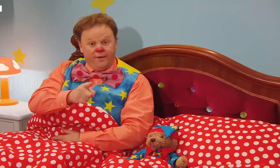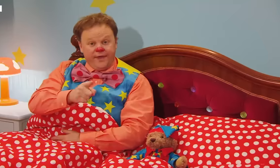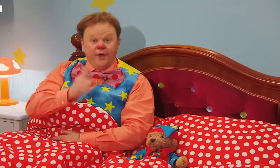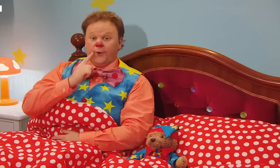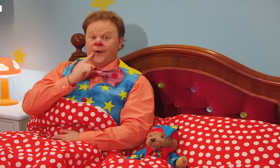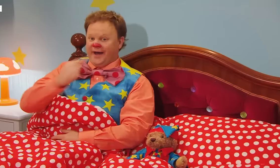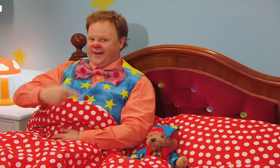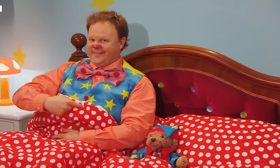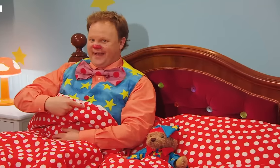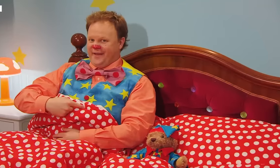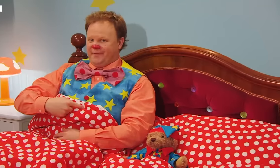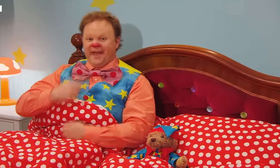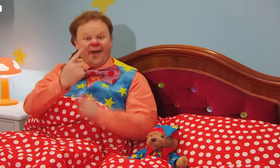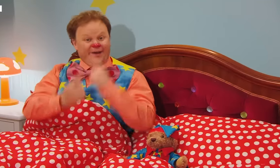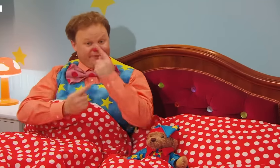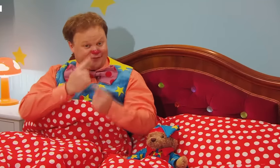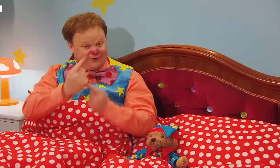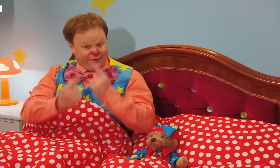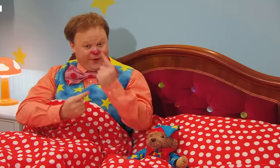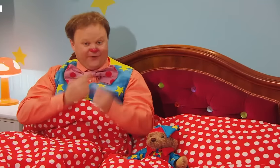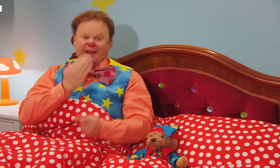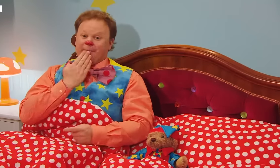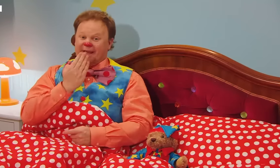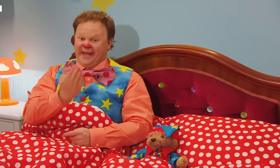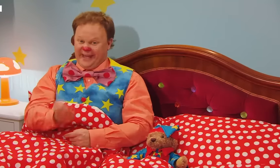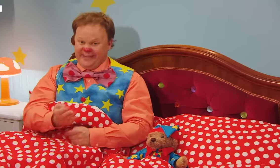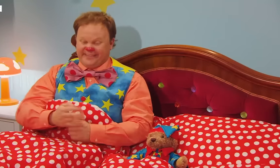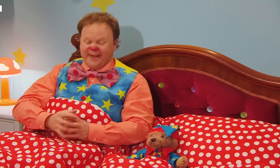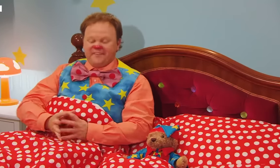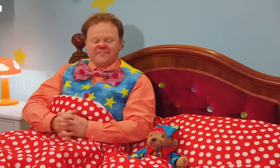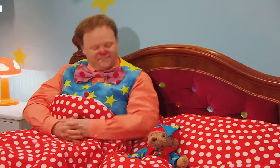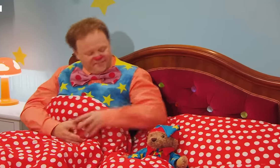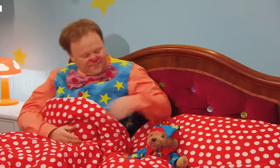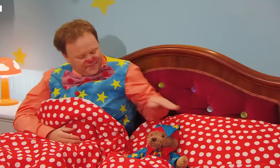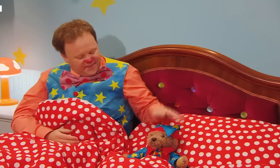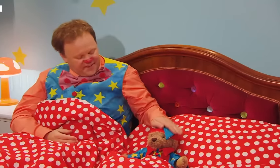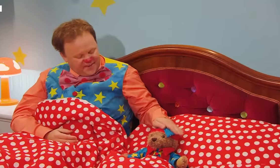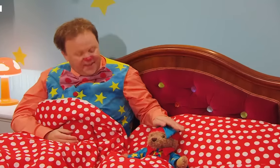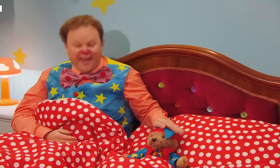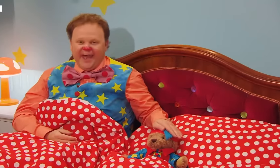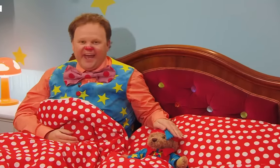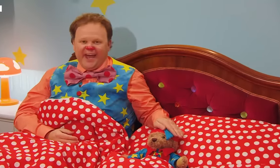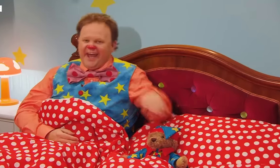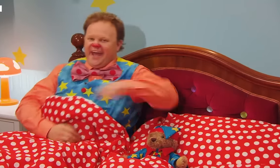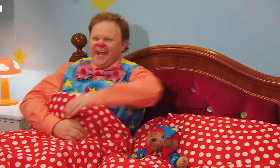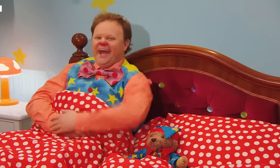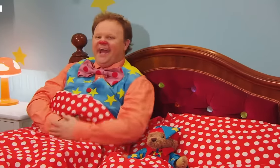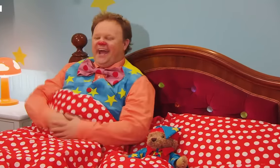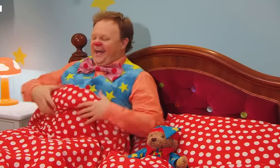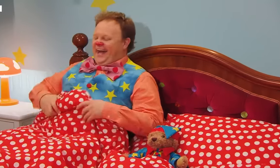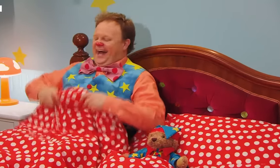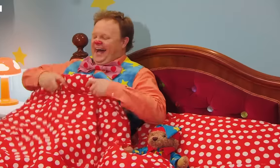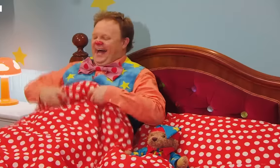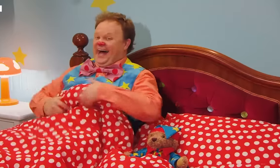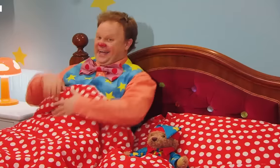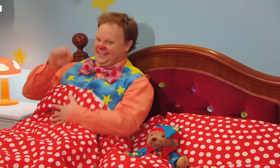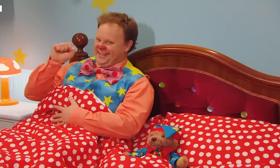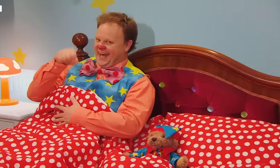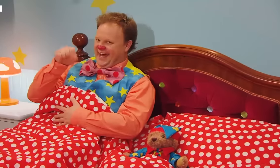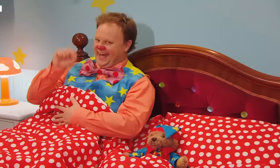Will you tell me a story, please? Are you sure you're ready for bed, Mr. Tumble?